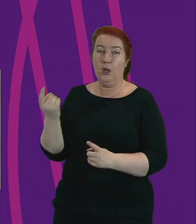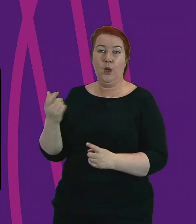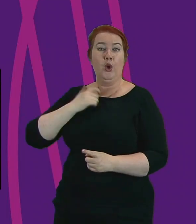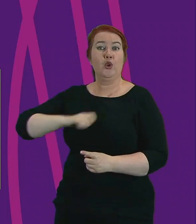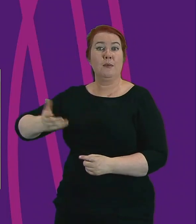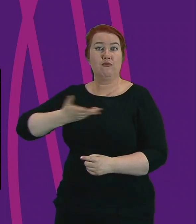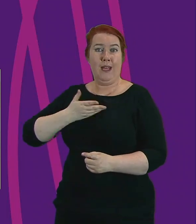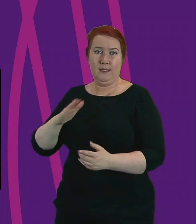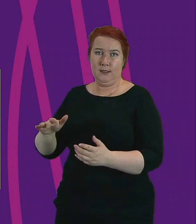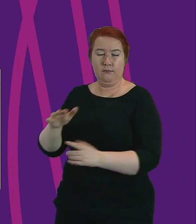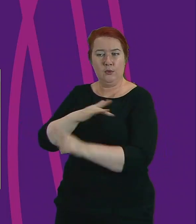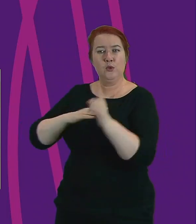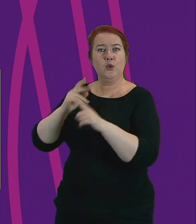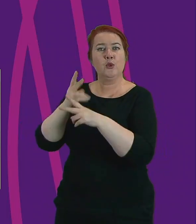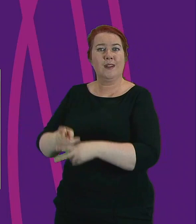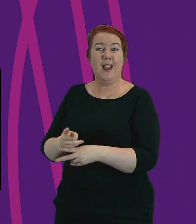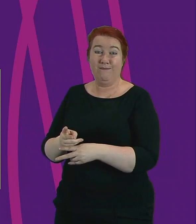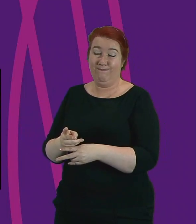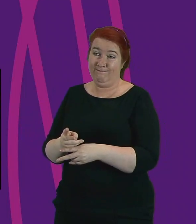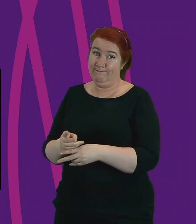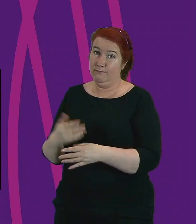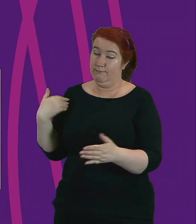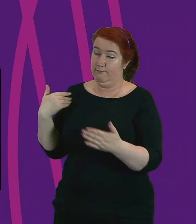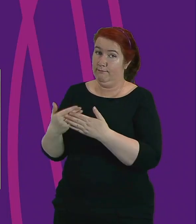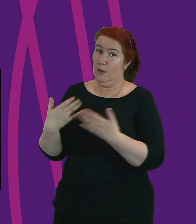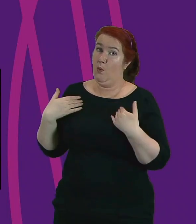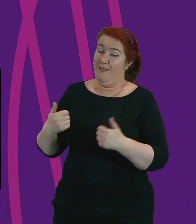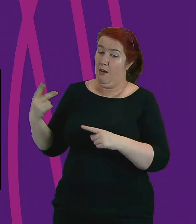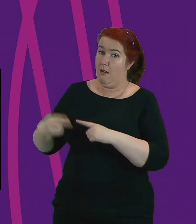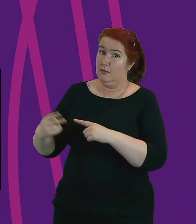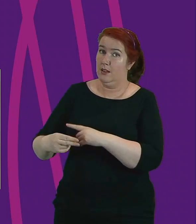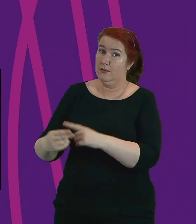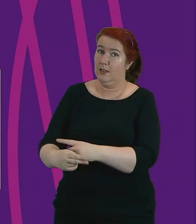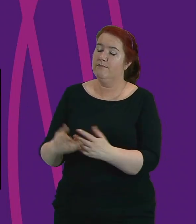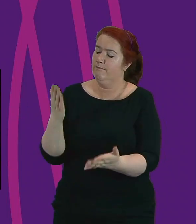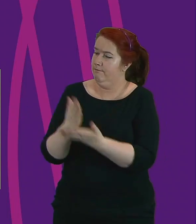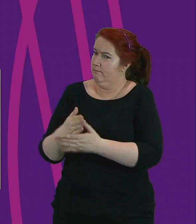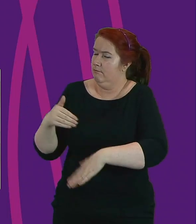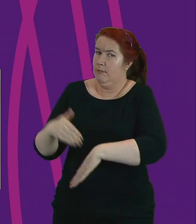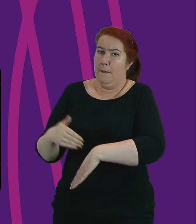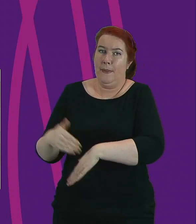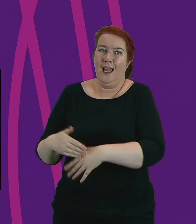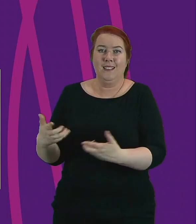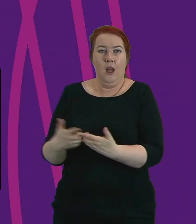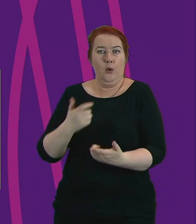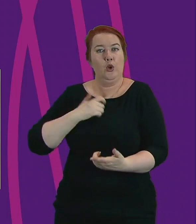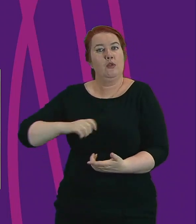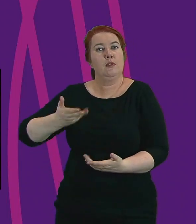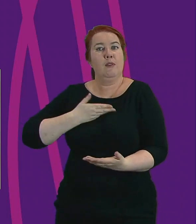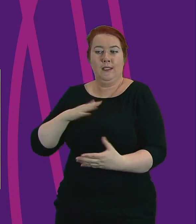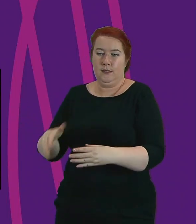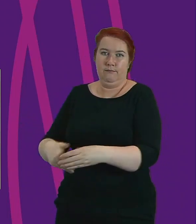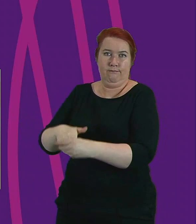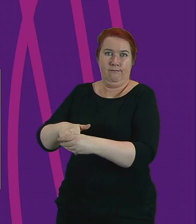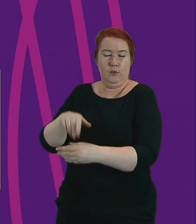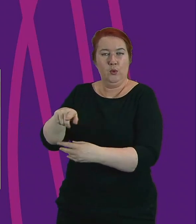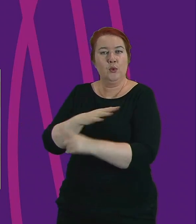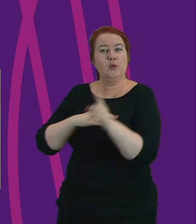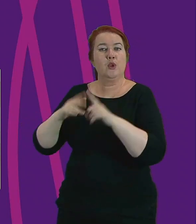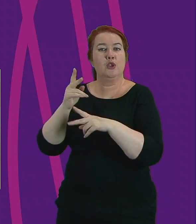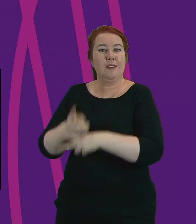The impact of austerity has seriously undermined efforts to embed human rights in the delivery of social care. It has impacted on